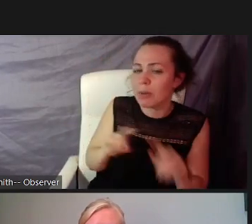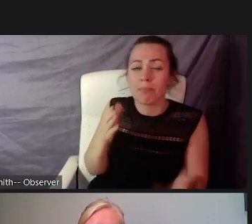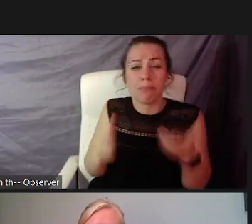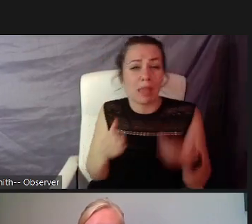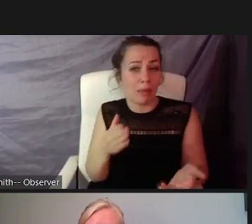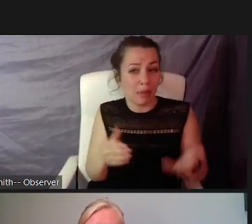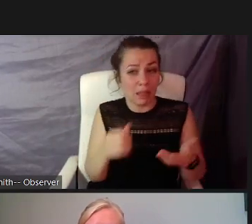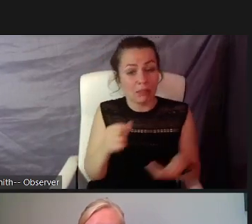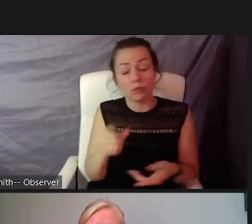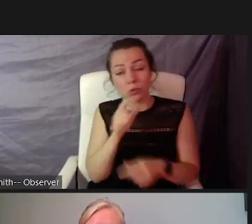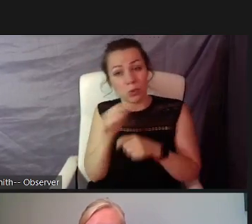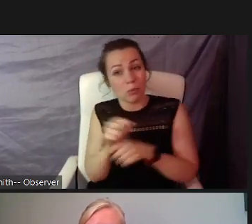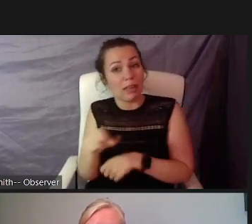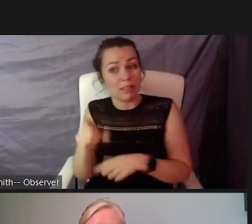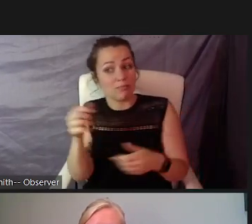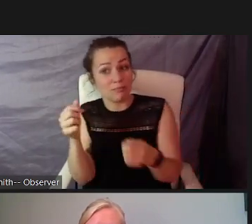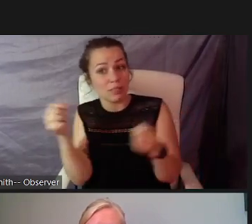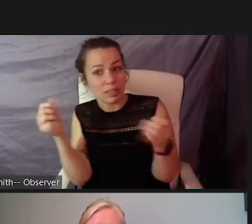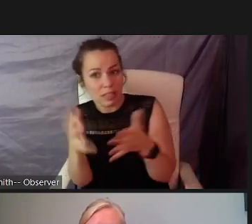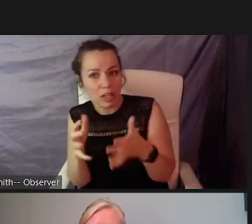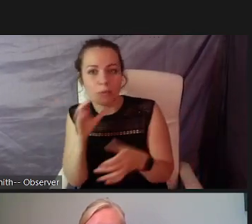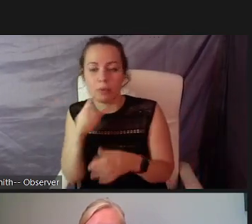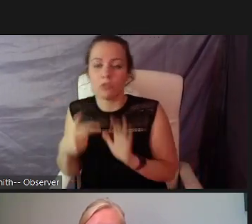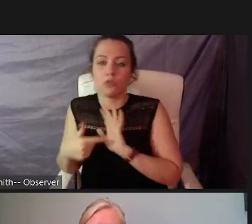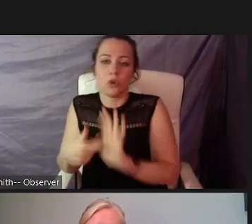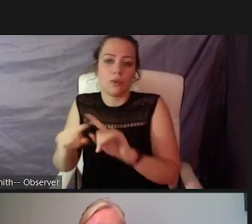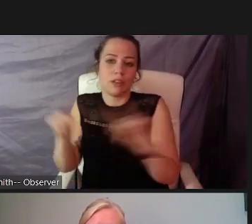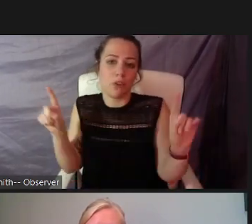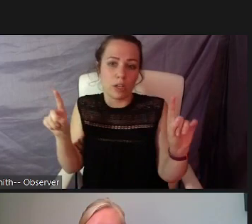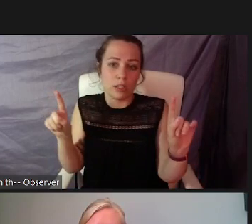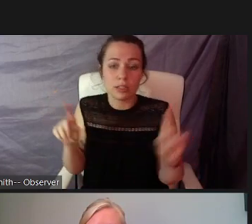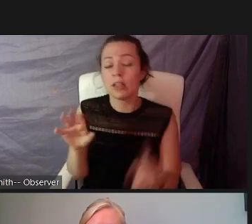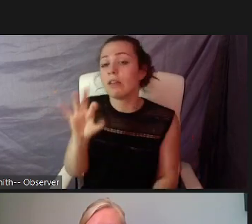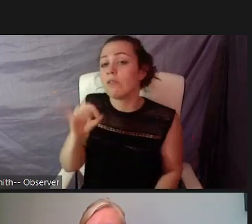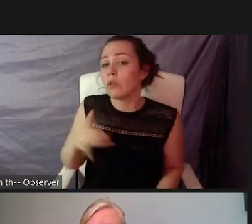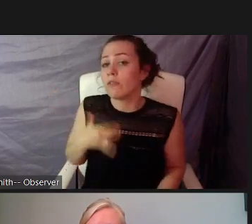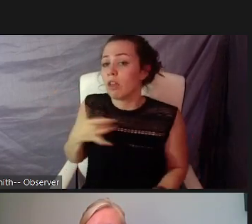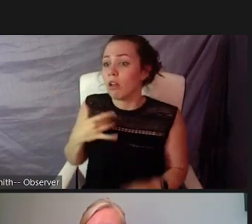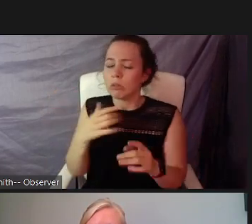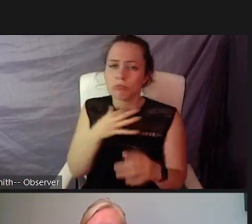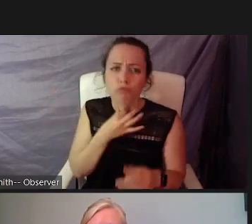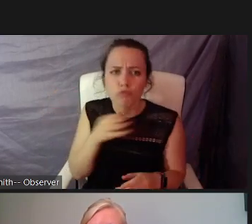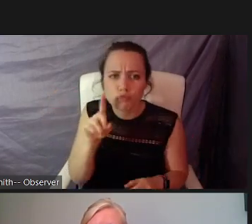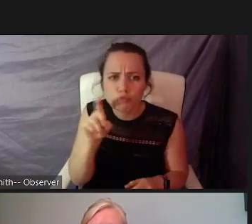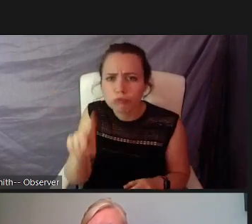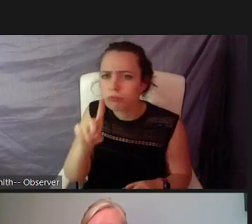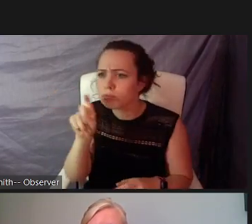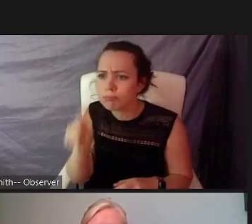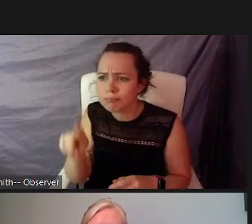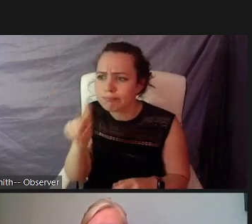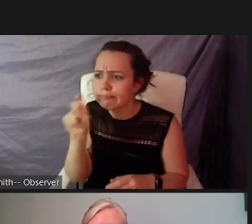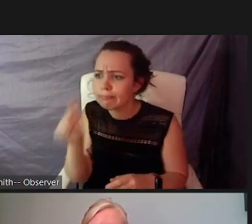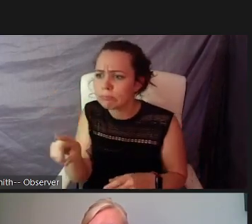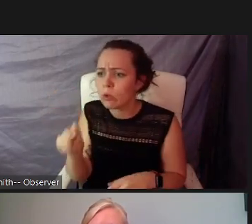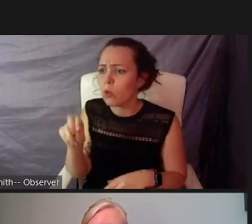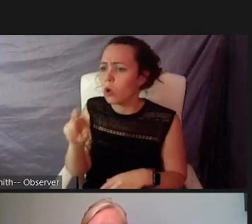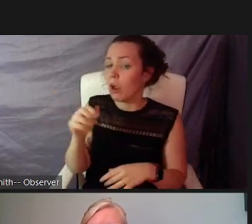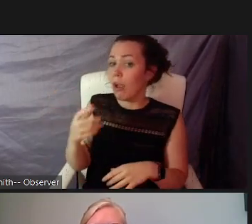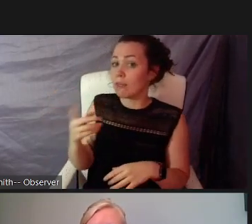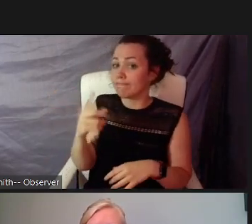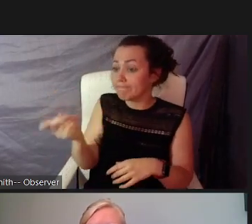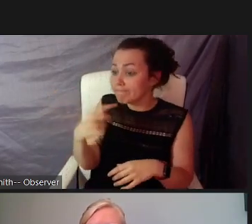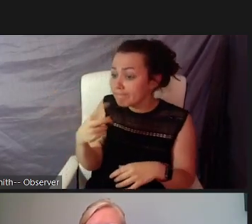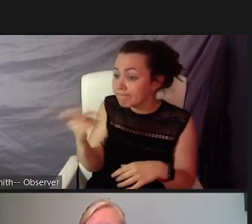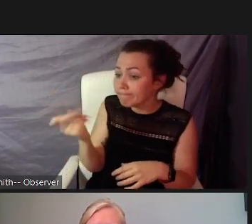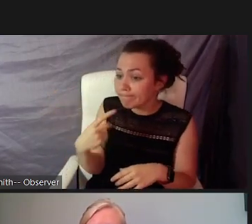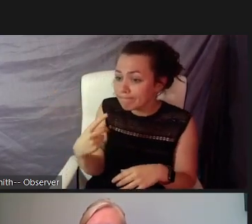So you might be experiencing a high level of questions that you're asking yourself, or a high number of